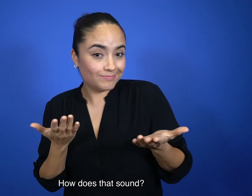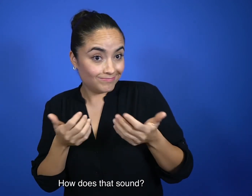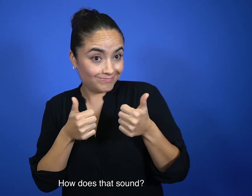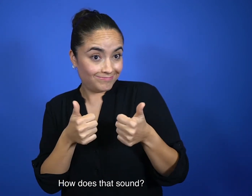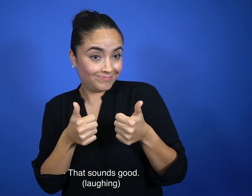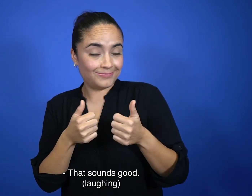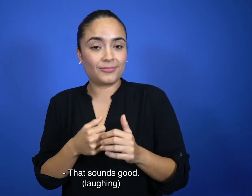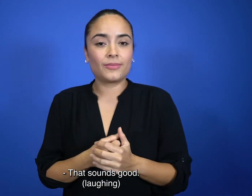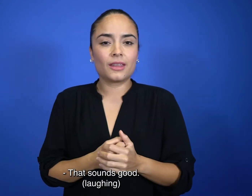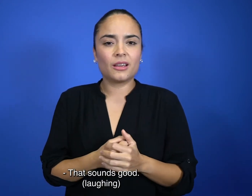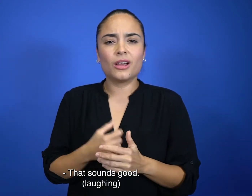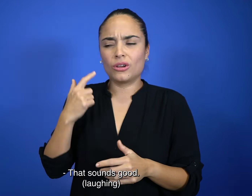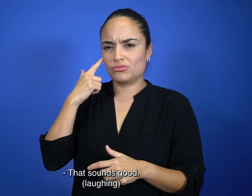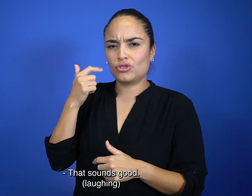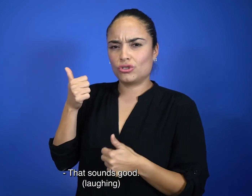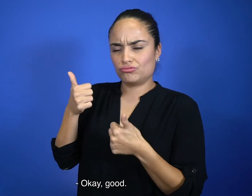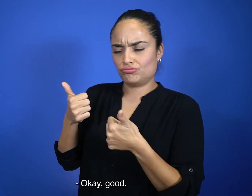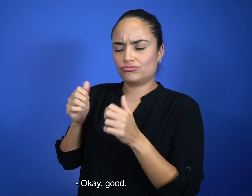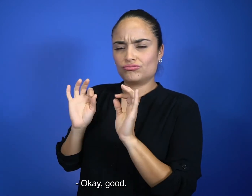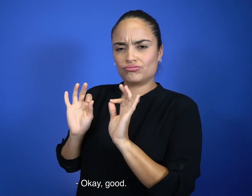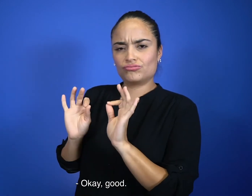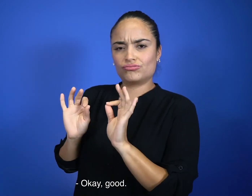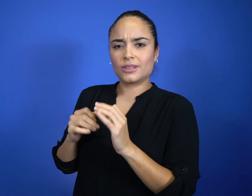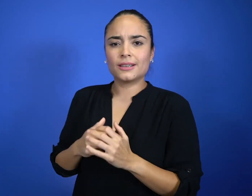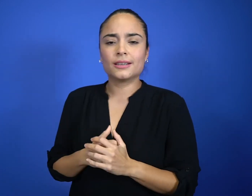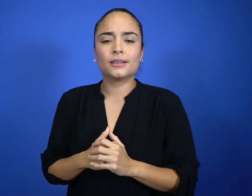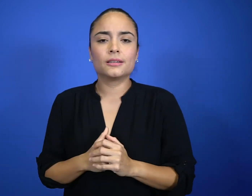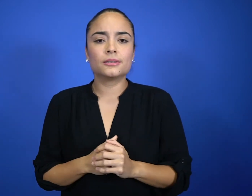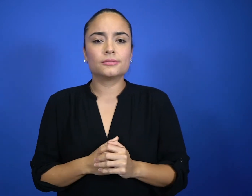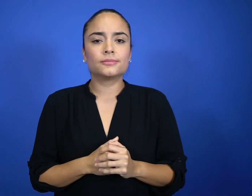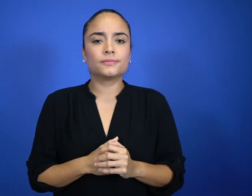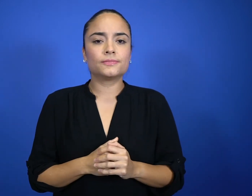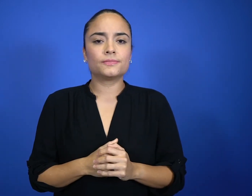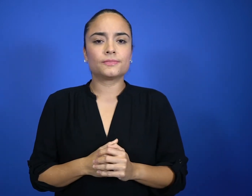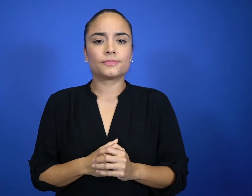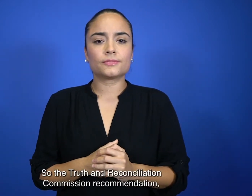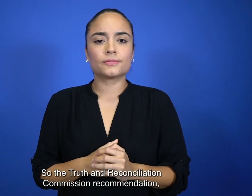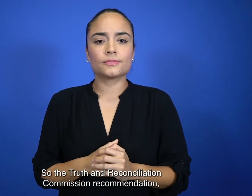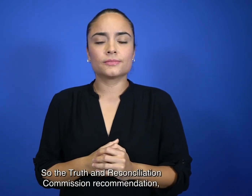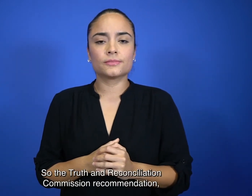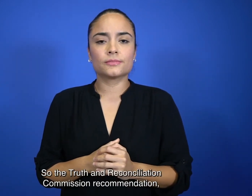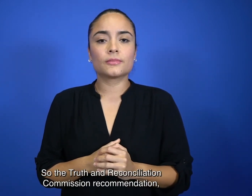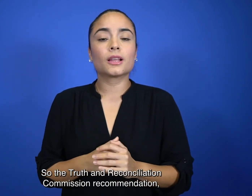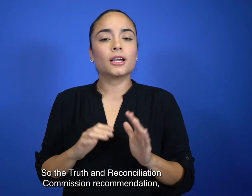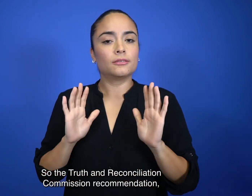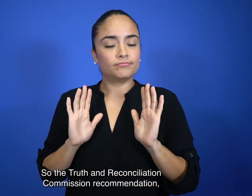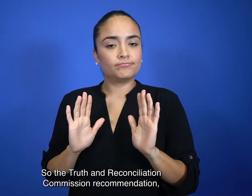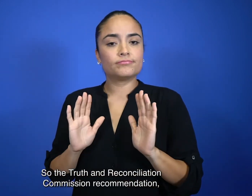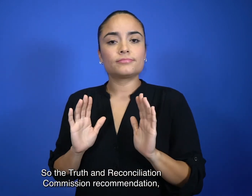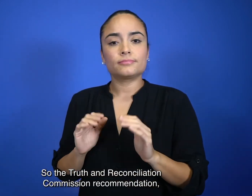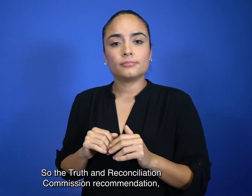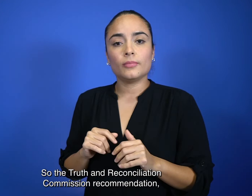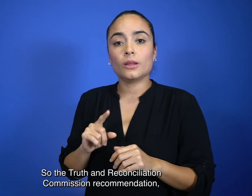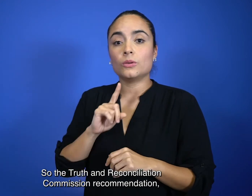That sounds good. Okay, good. So the Truth and Reconciliation Commission